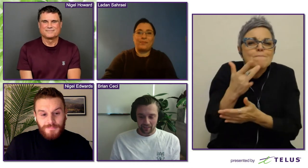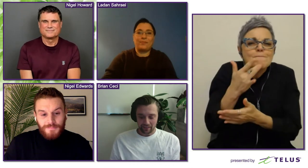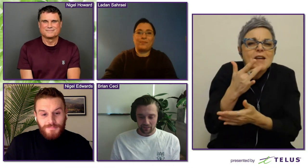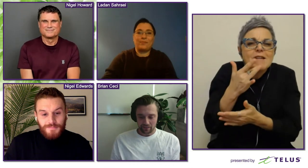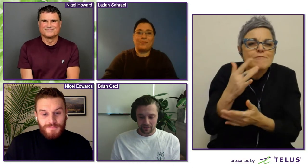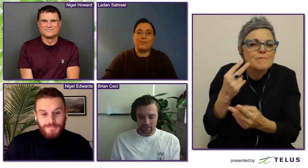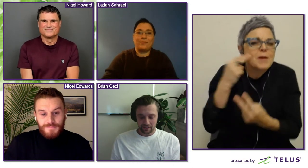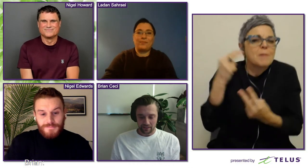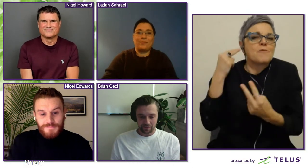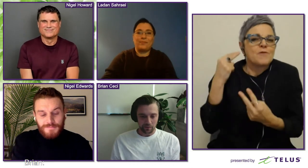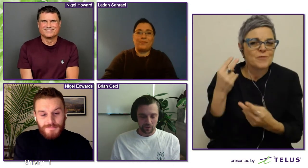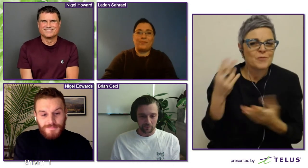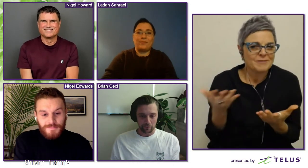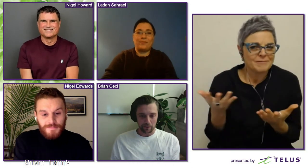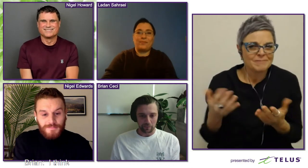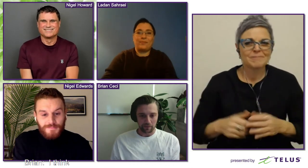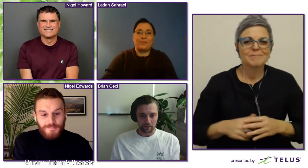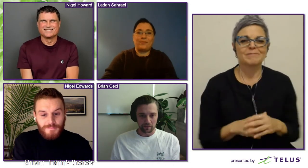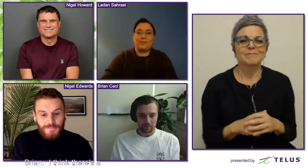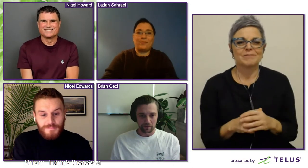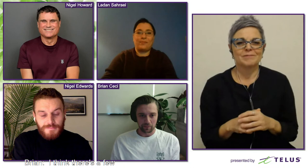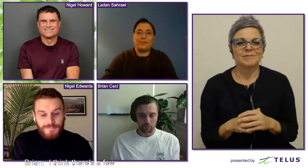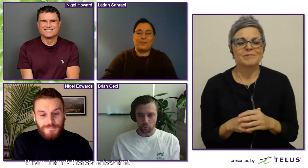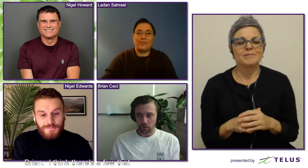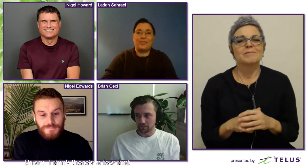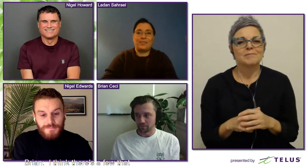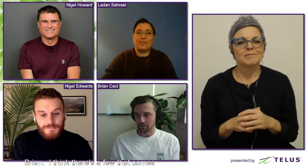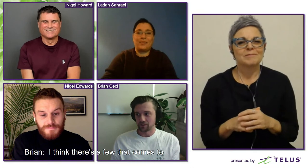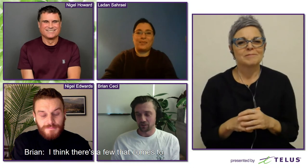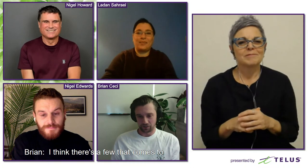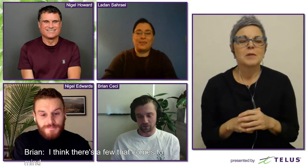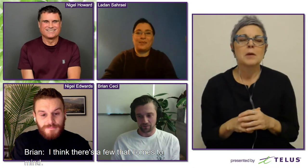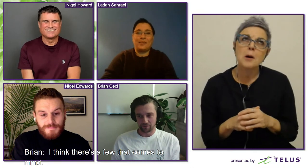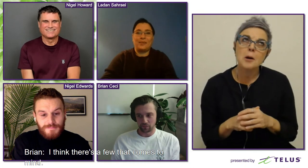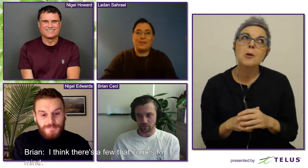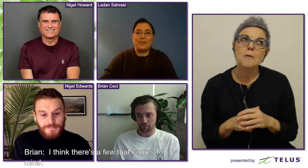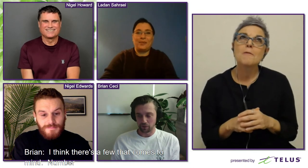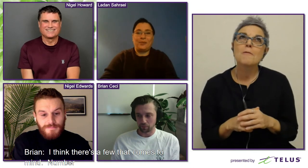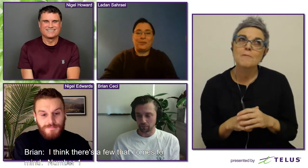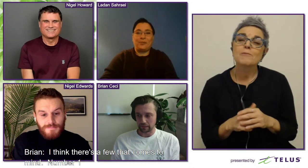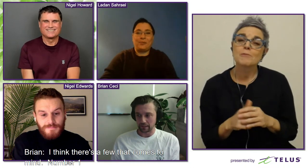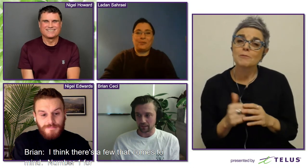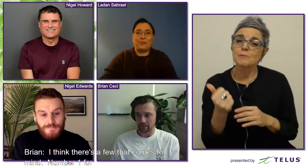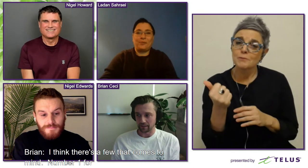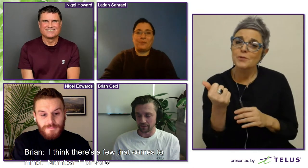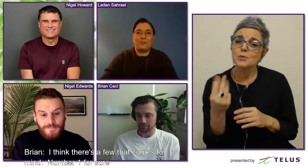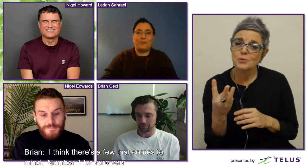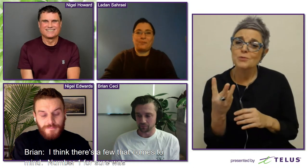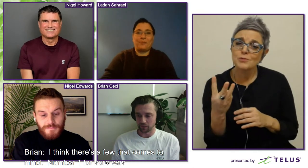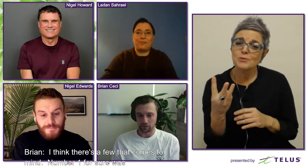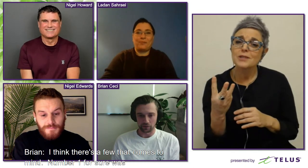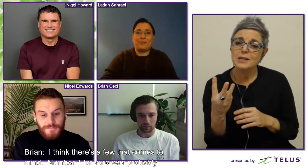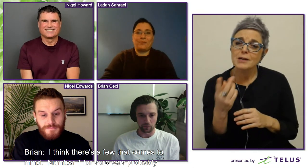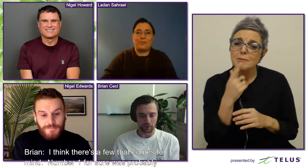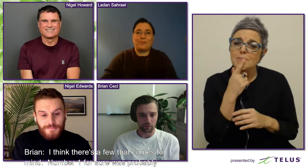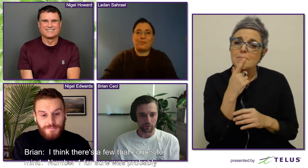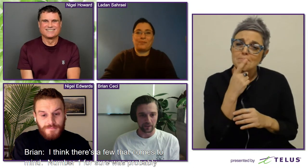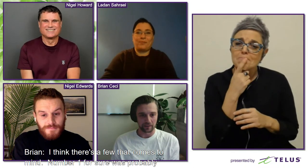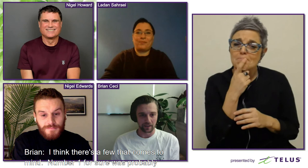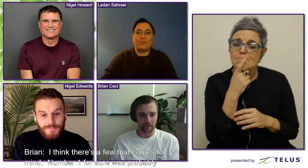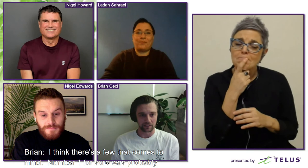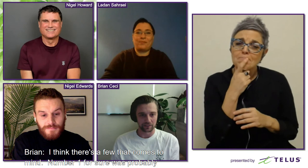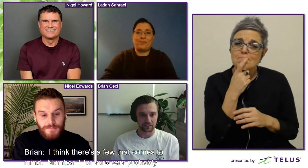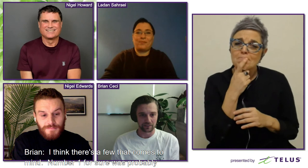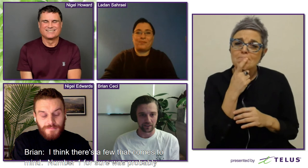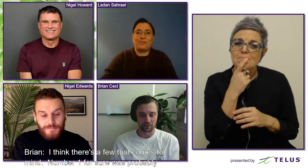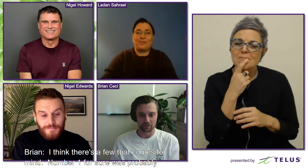I think there's a few that come to mind, but the number one for sure was probably we had an early morning where we had